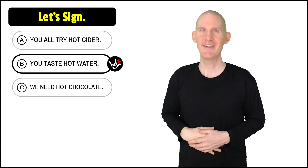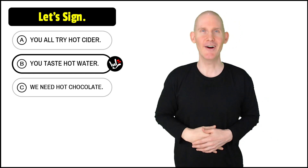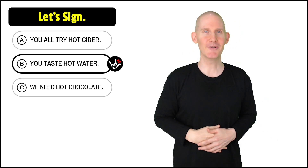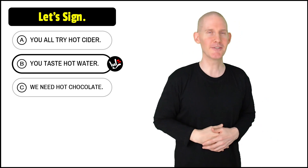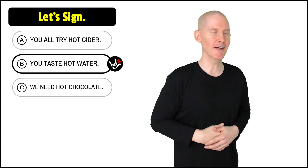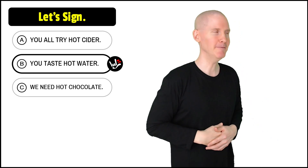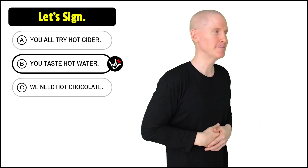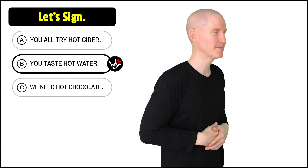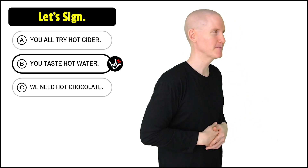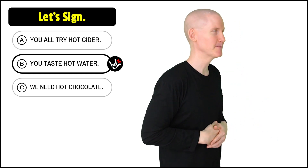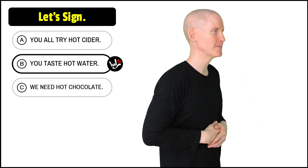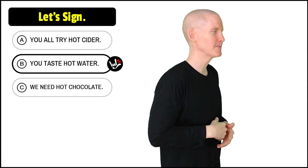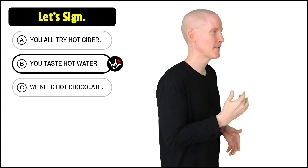Other side,